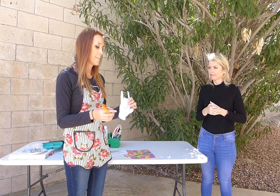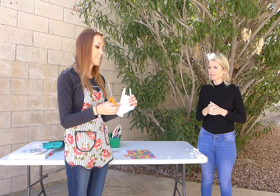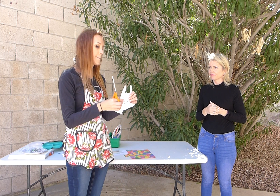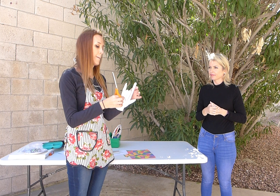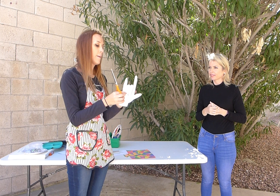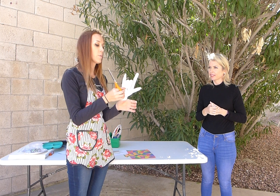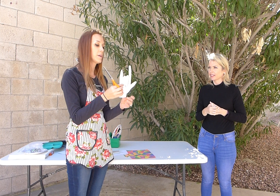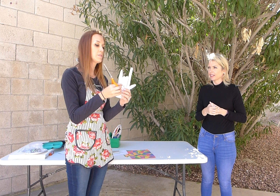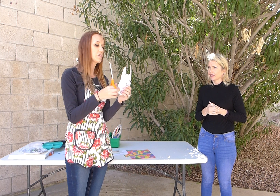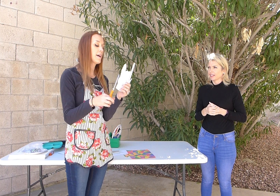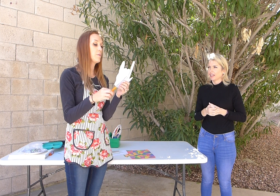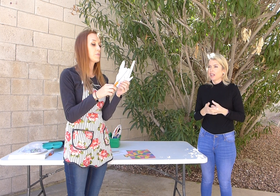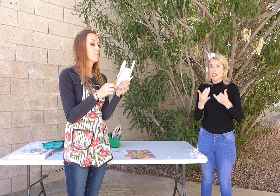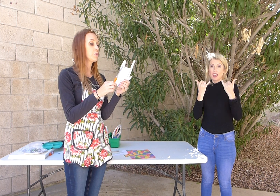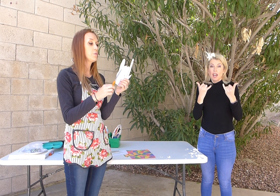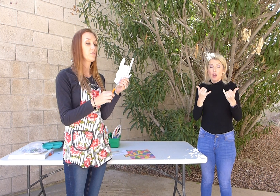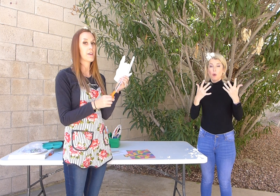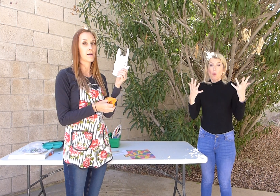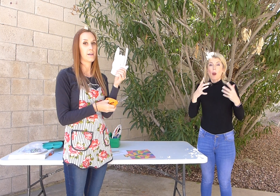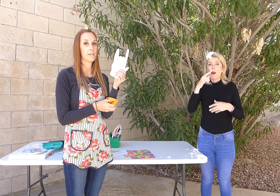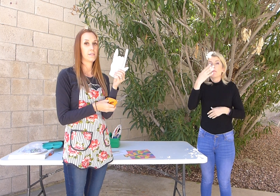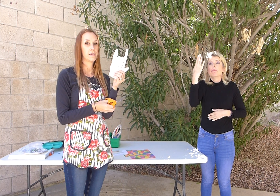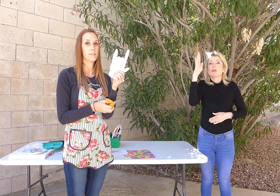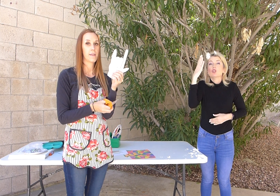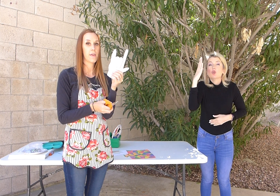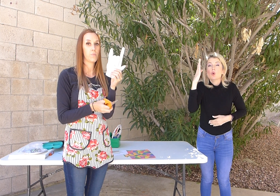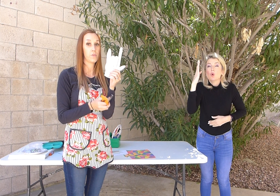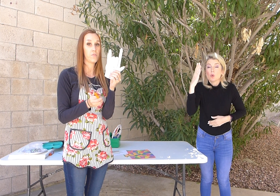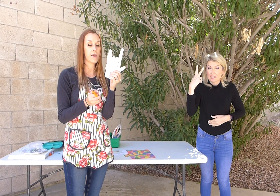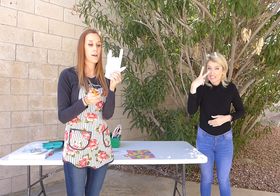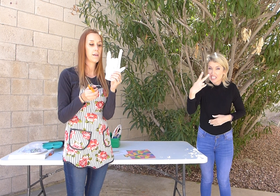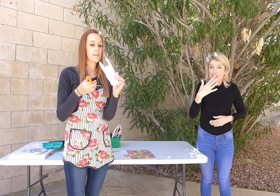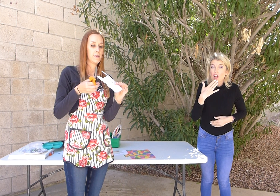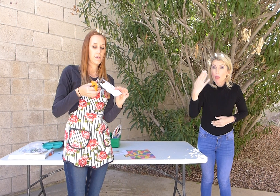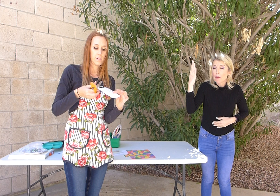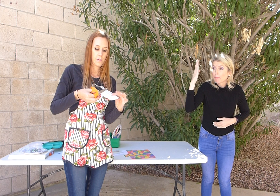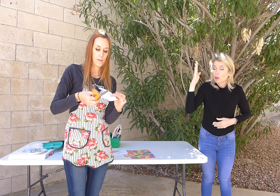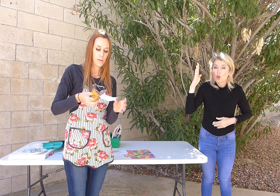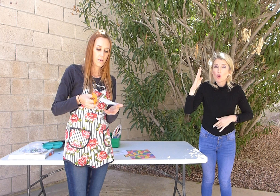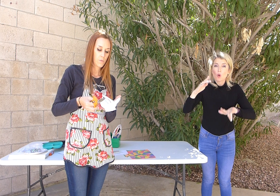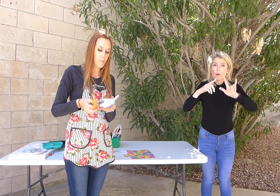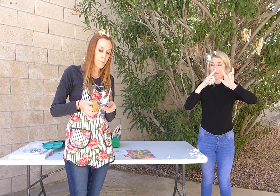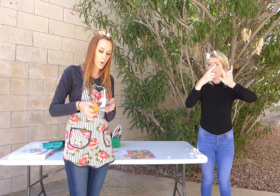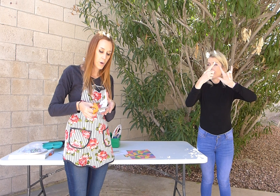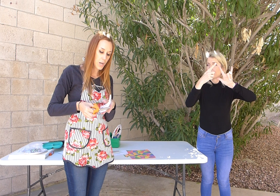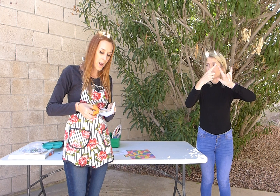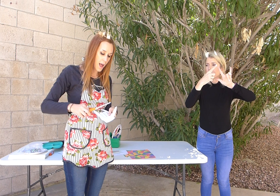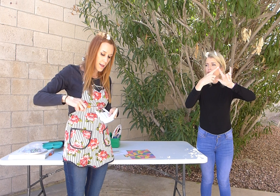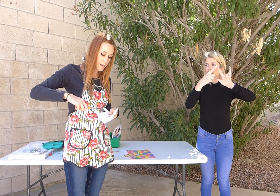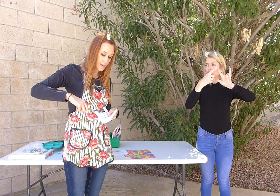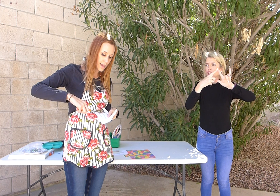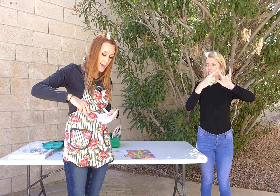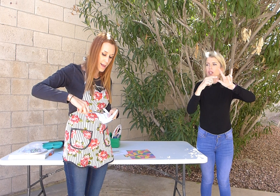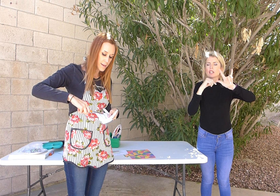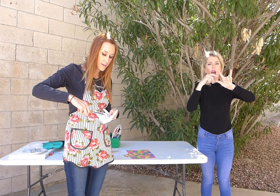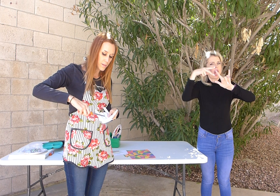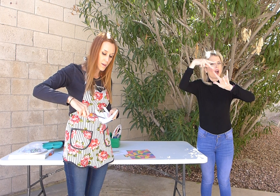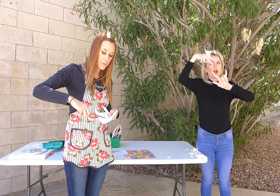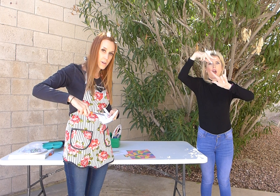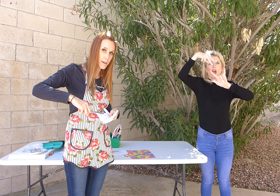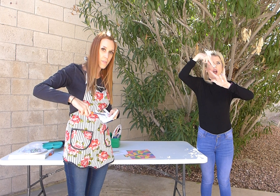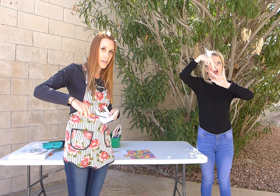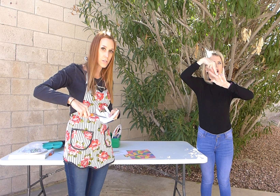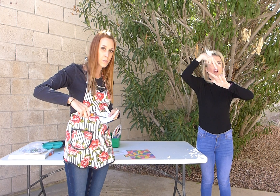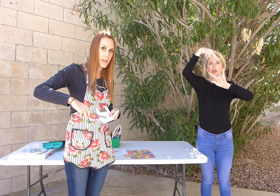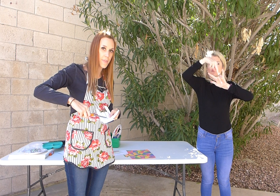Okay, we're going to start with the blue finger. Okay, the blue finger. Remember, we're not going to cut